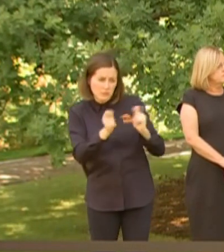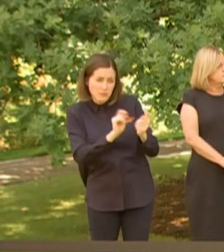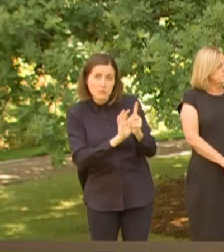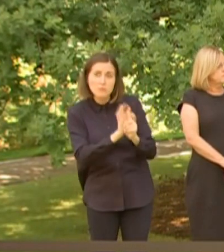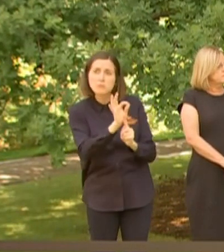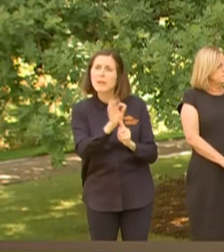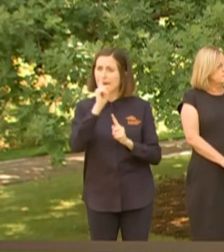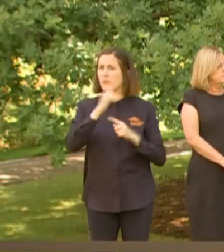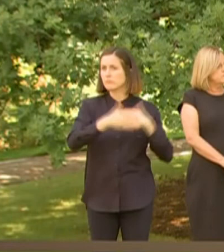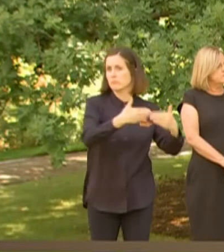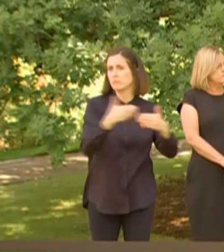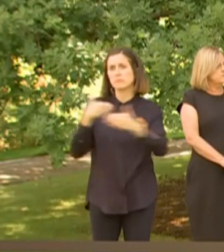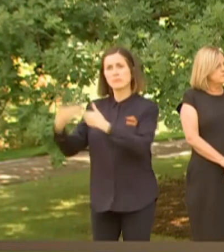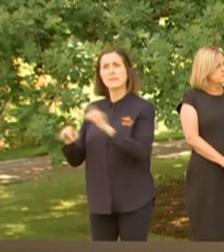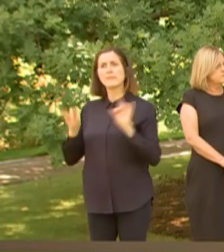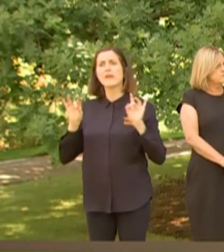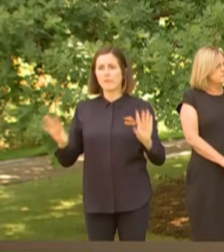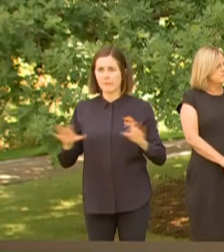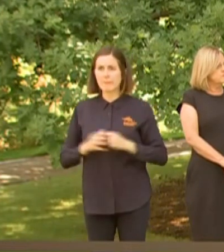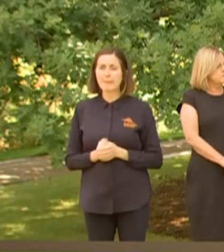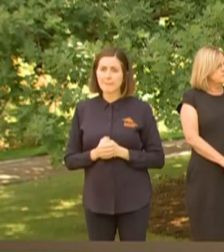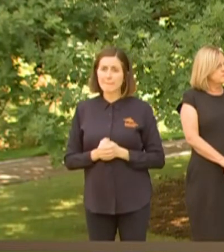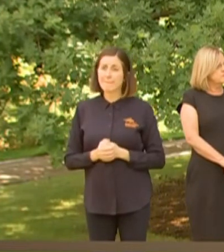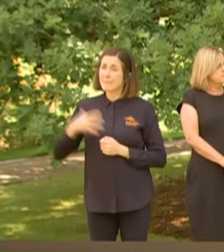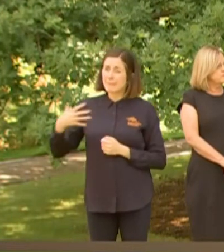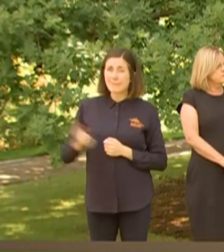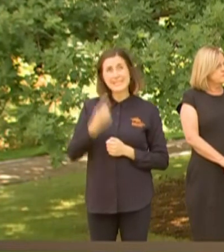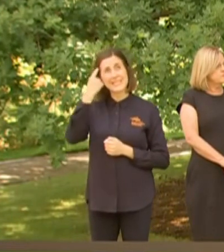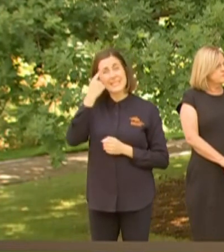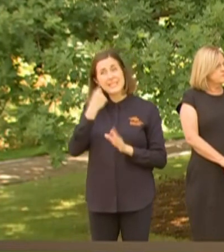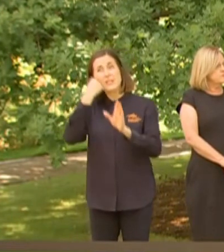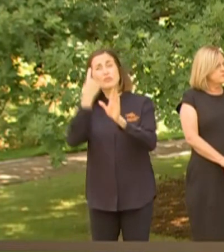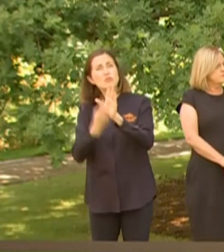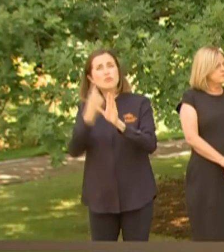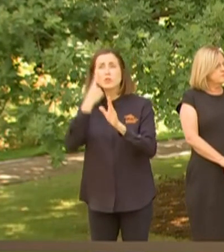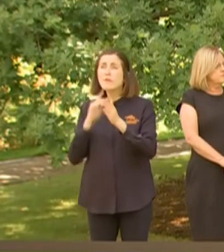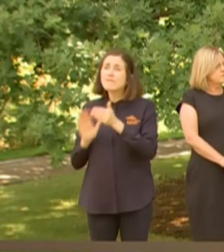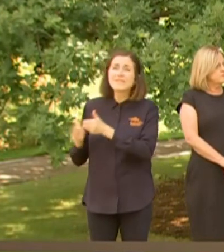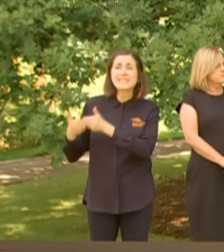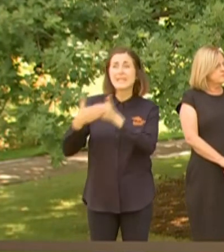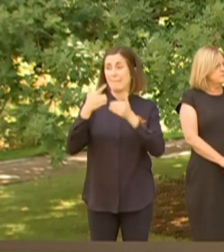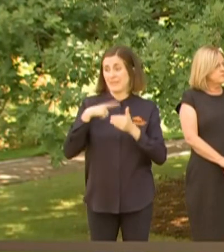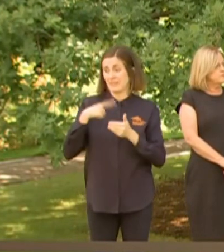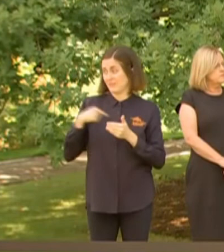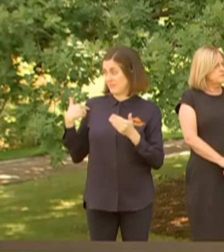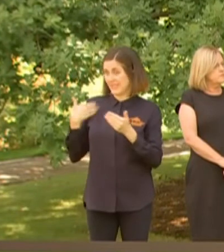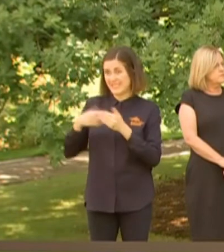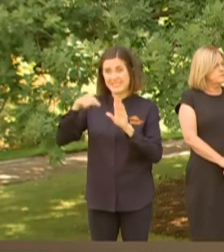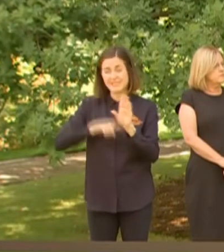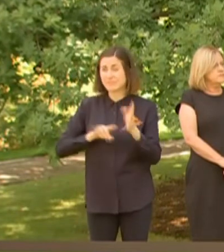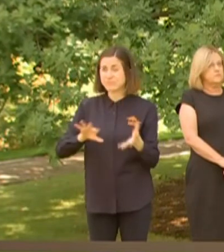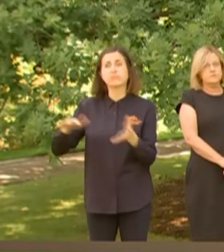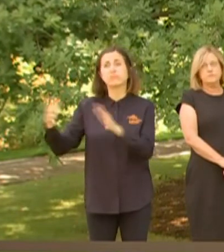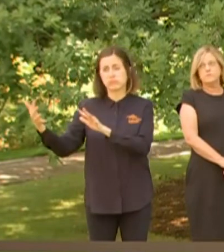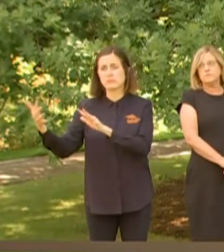there's repair, and there's recovery, and there's the lasting impacts of a global event like